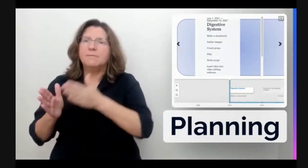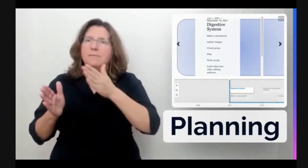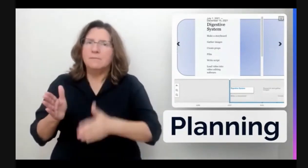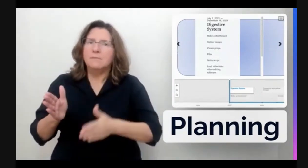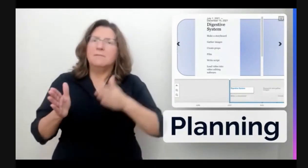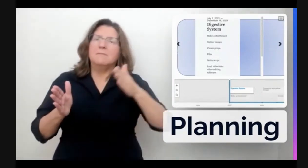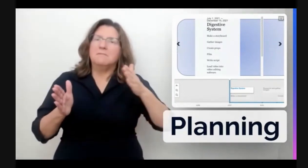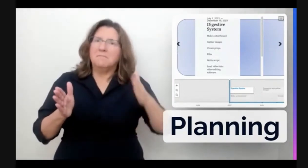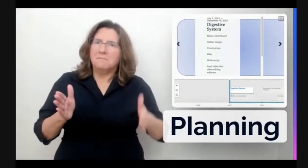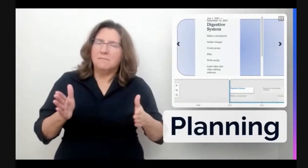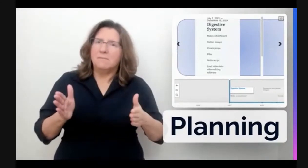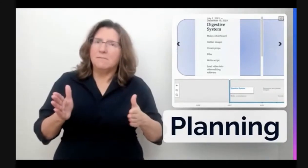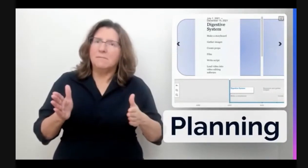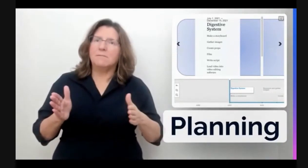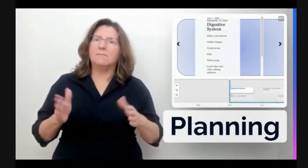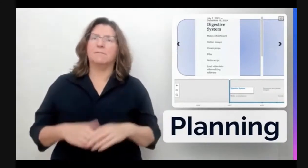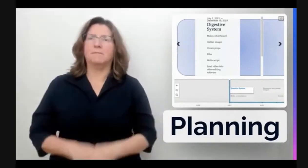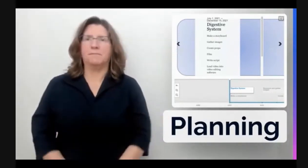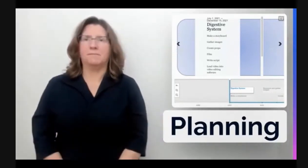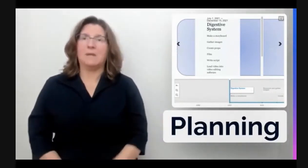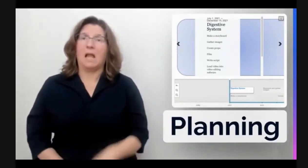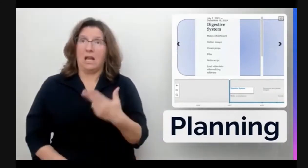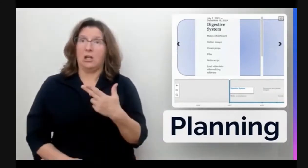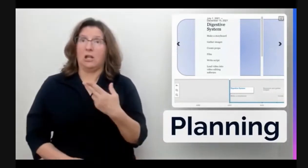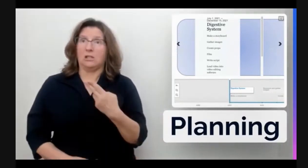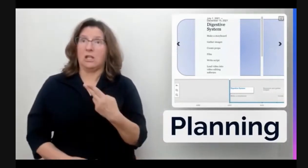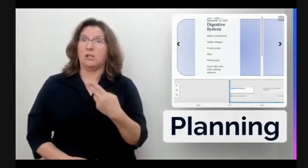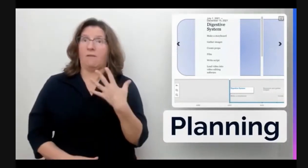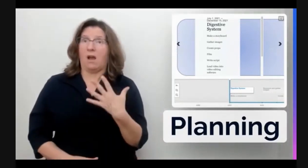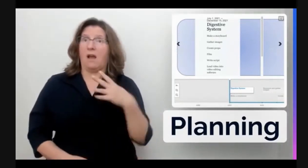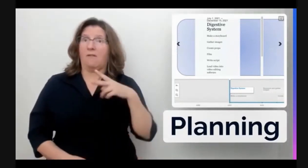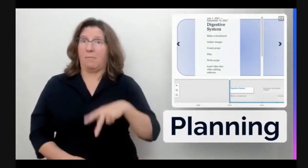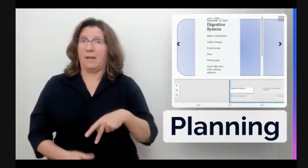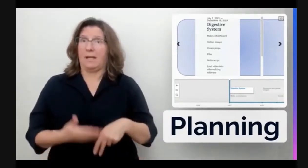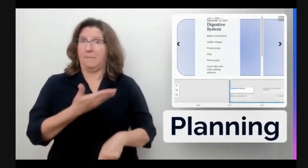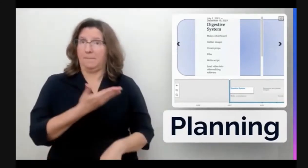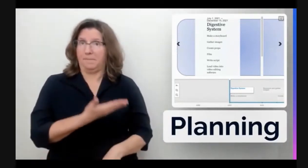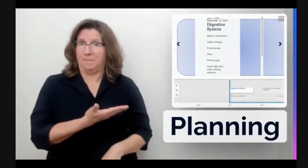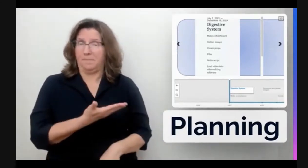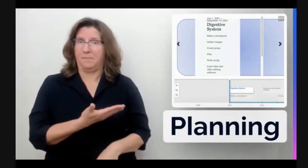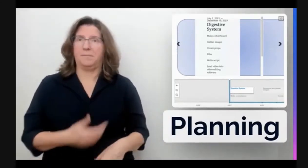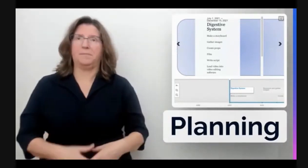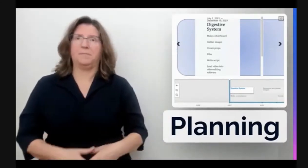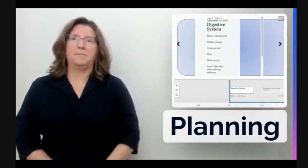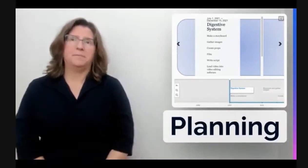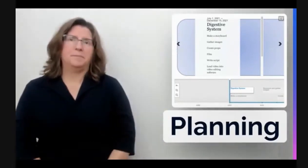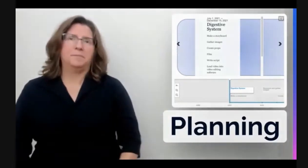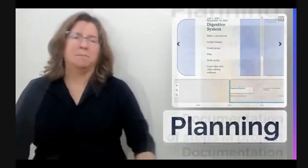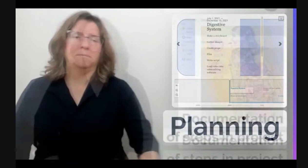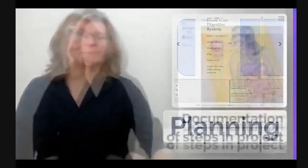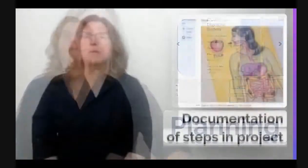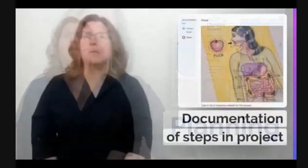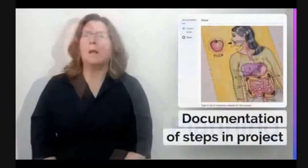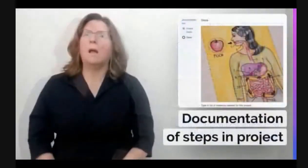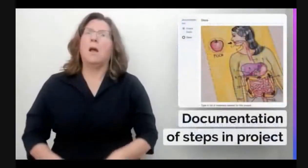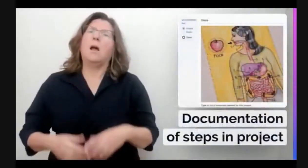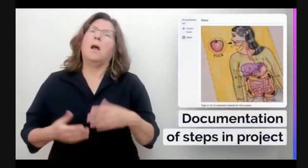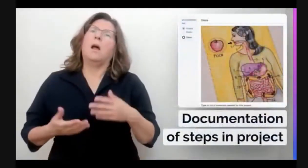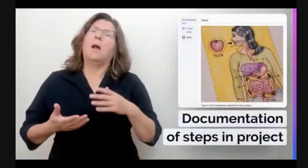help the team plan out all the steps involved. Again, this is in H5P.